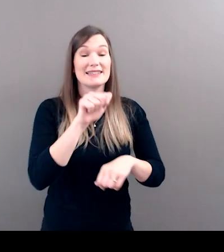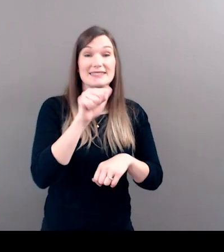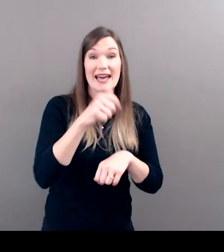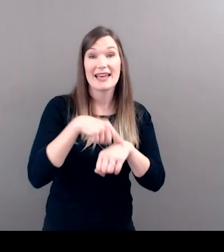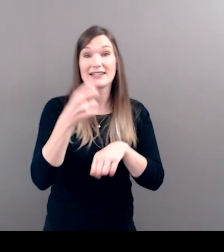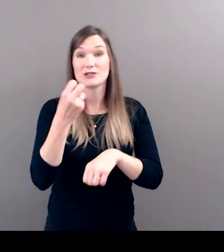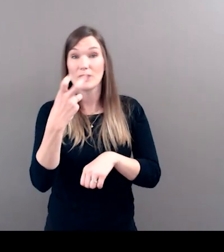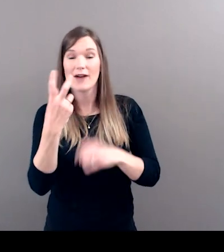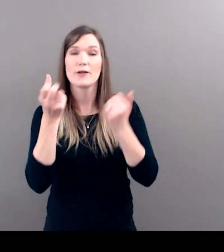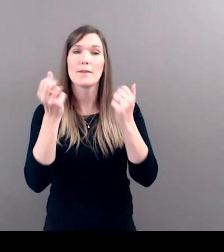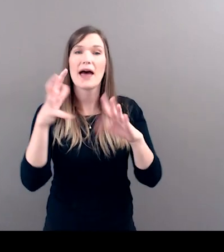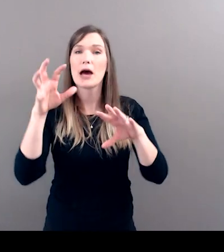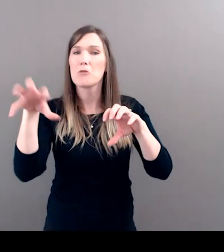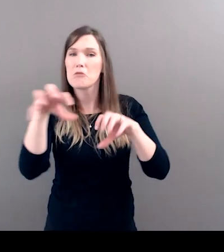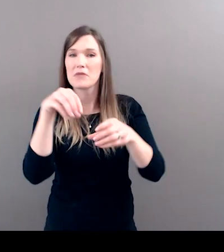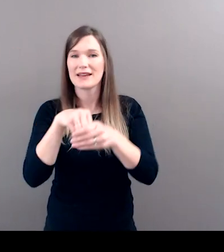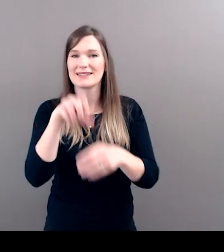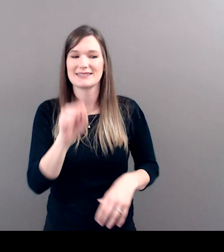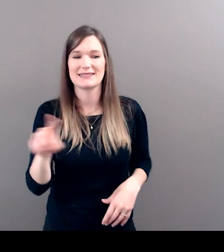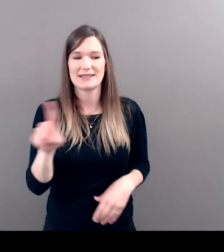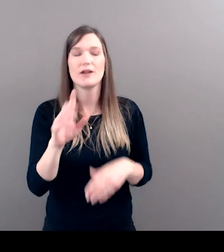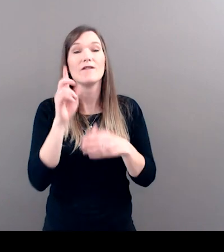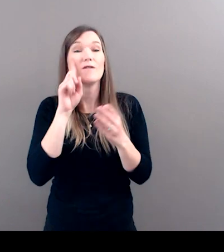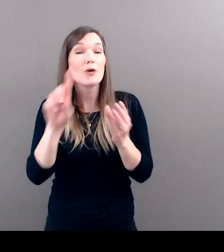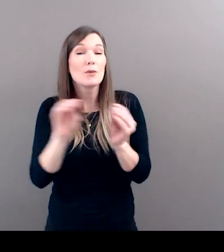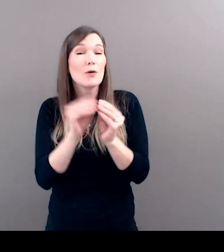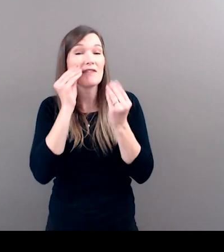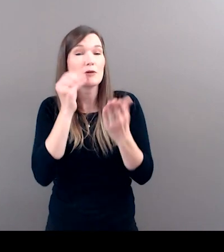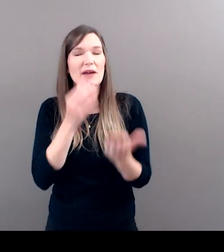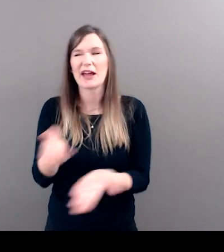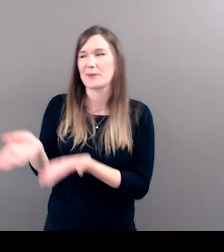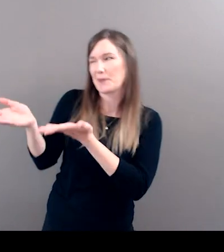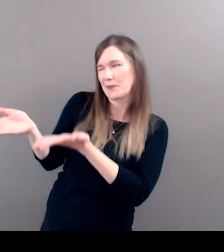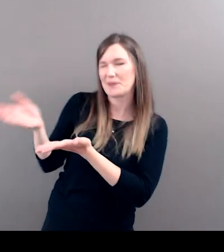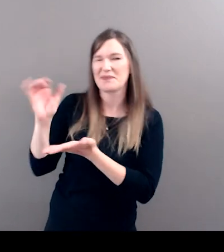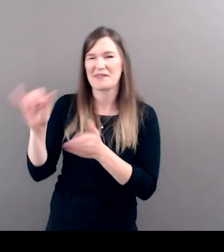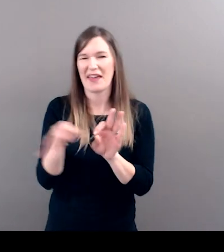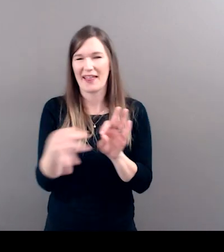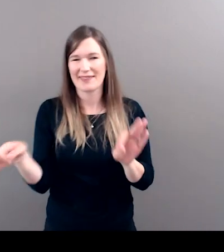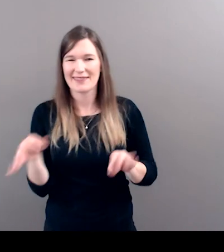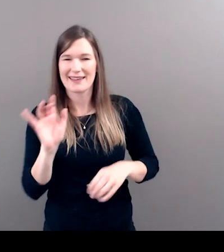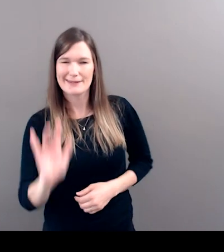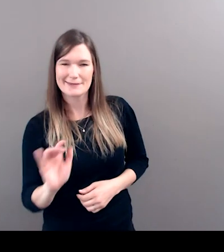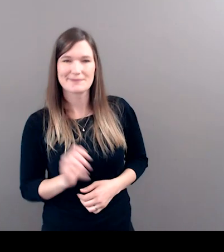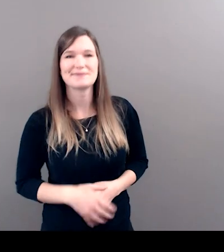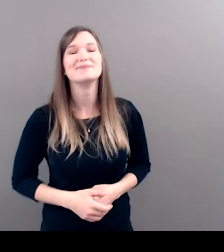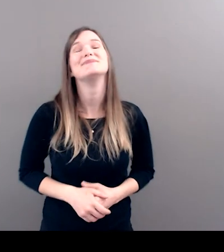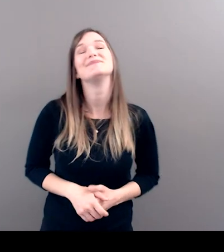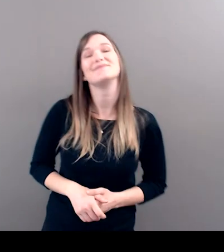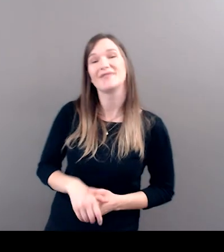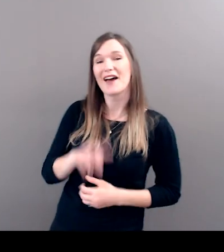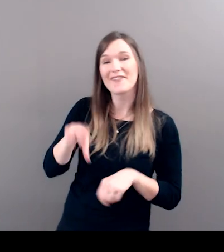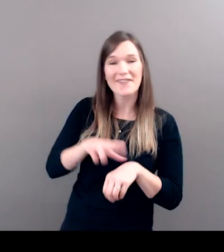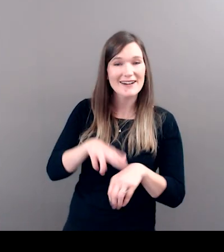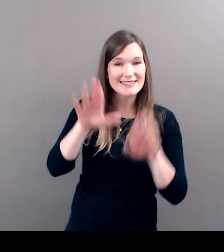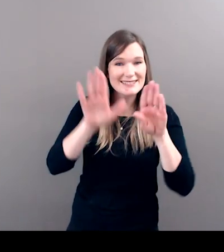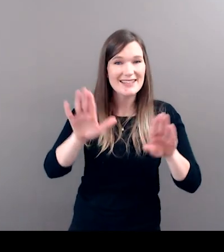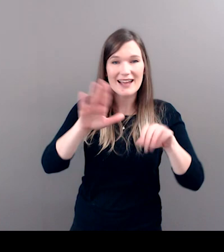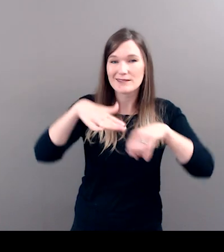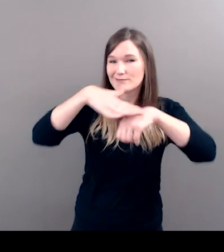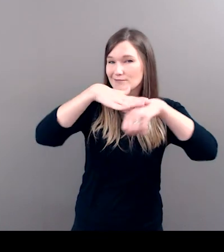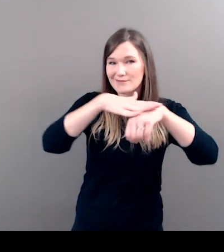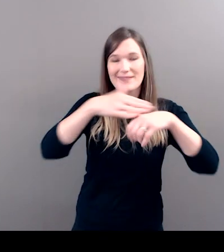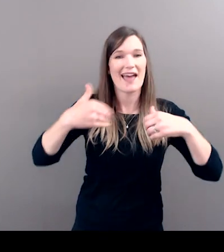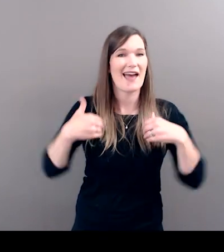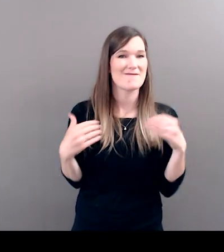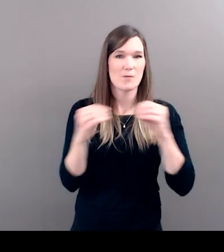to sdrock.com/Sunday to find out all the details of indoor services. Yes, and of course, Sunday's just the tip of the iceberg. Make sure you follow us all week